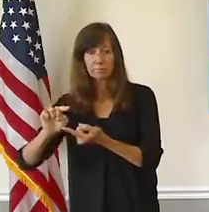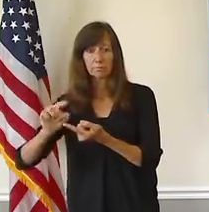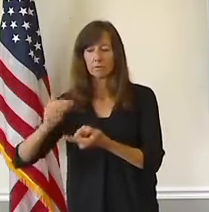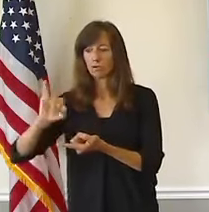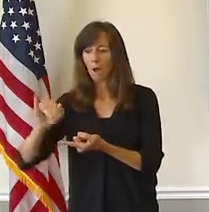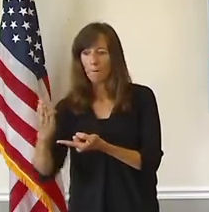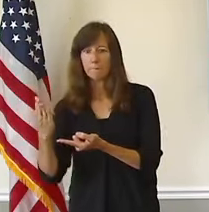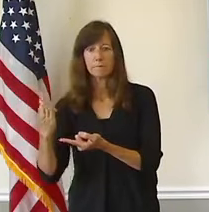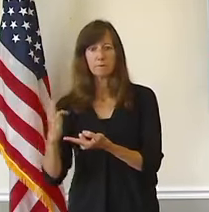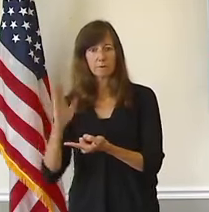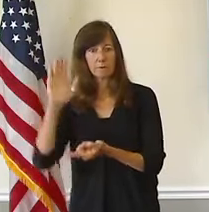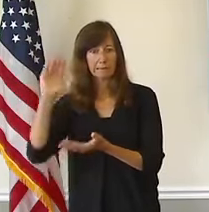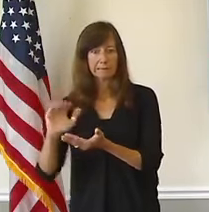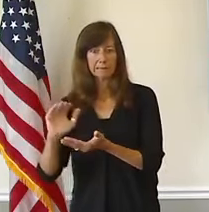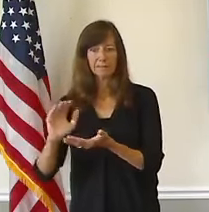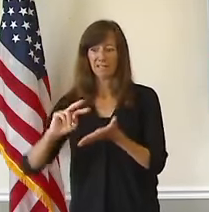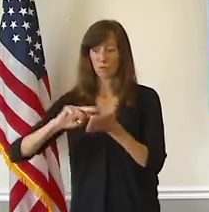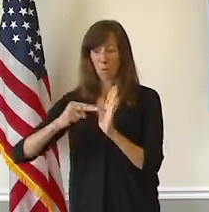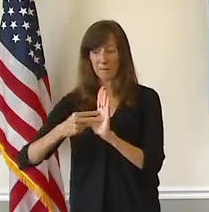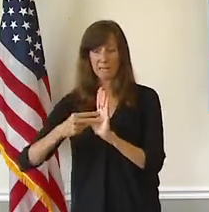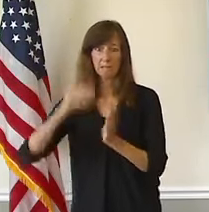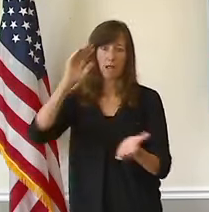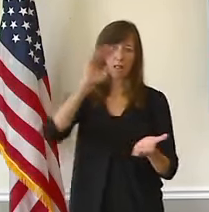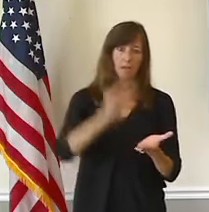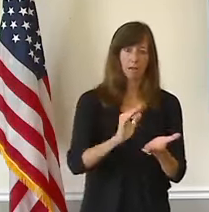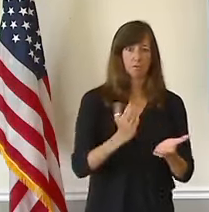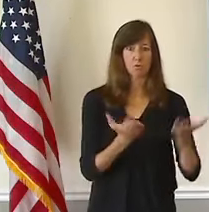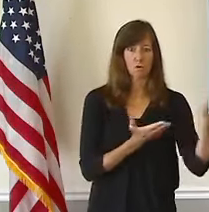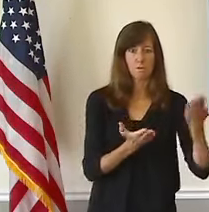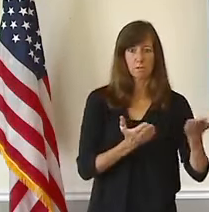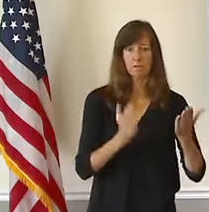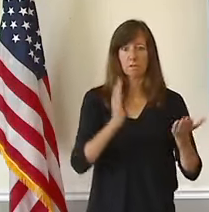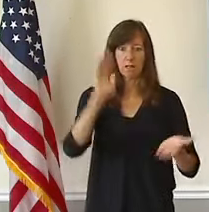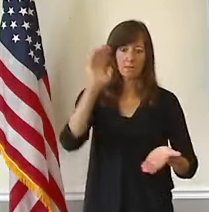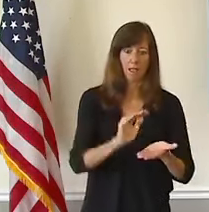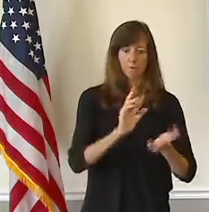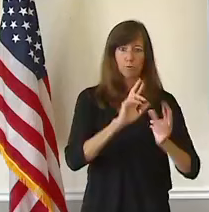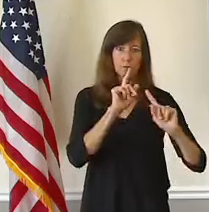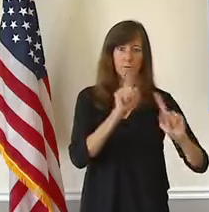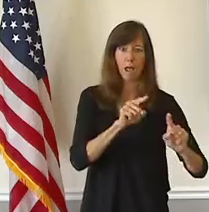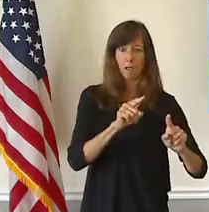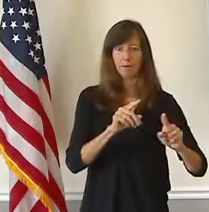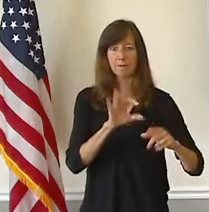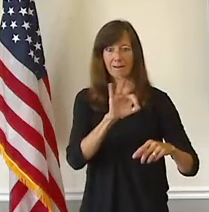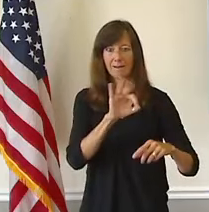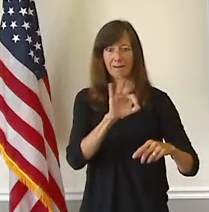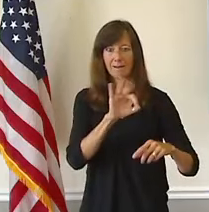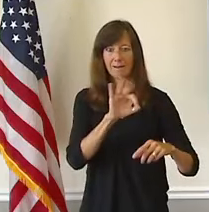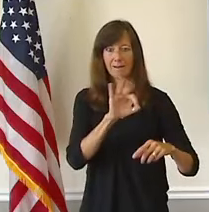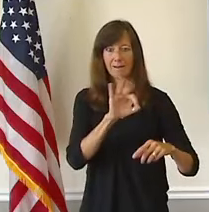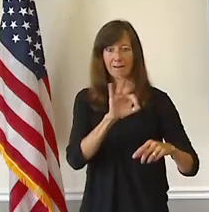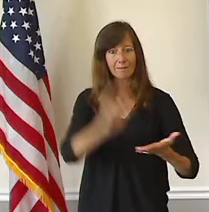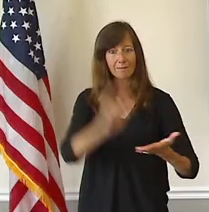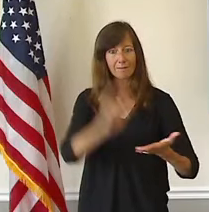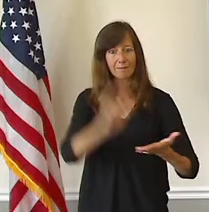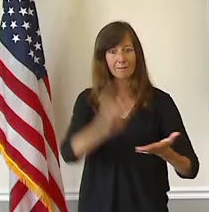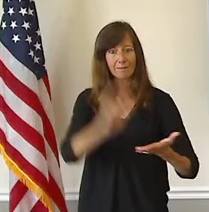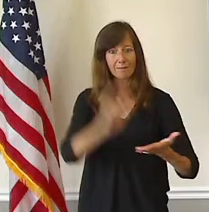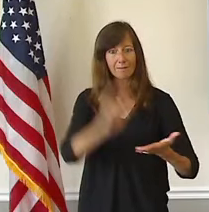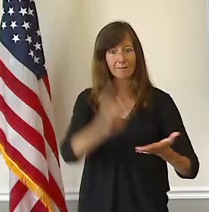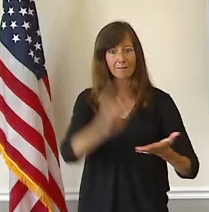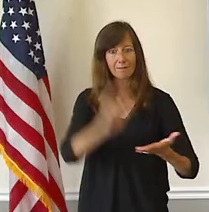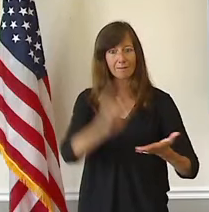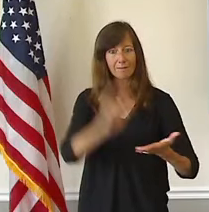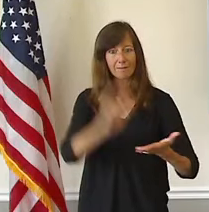which will result in less service and less response, which will have compounding effects. So I understand why people